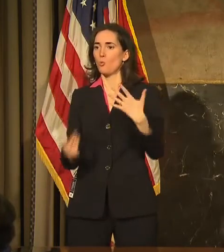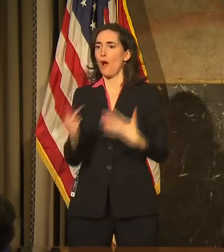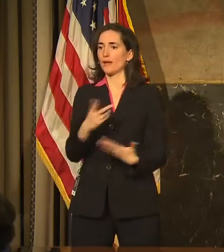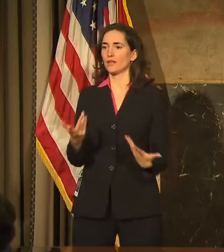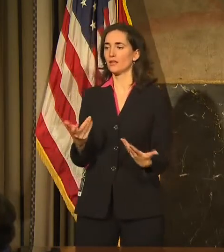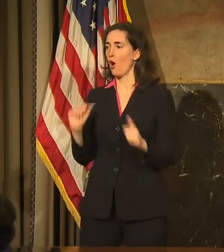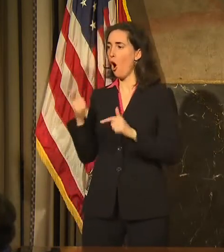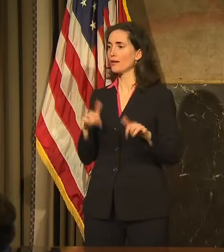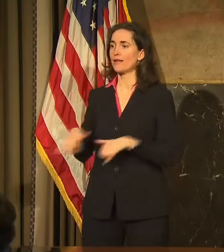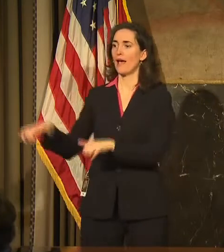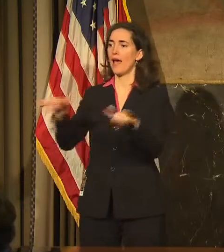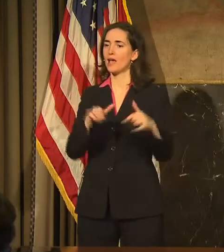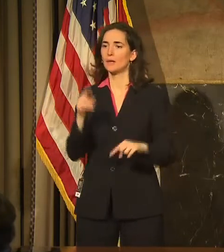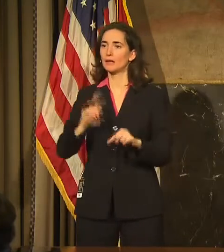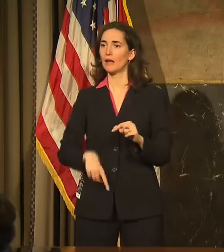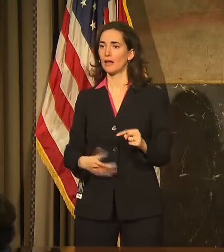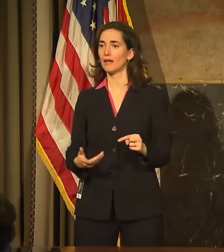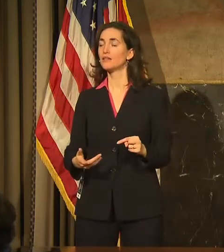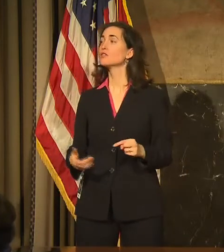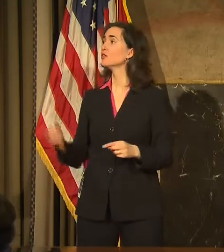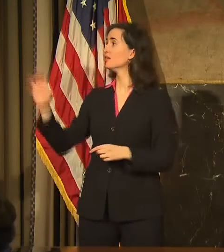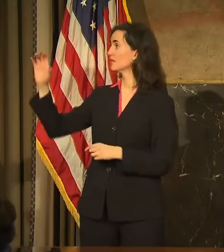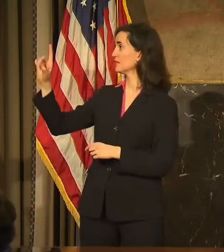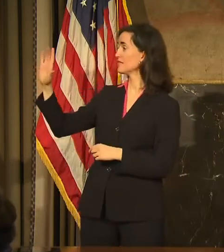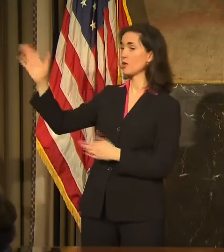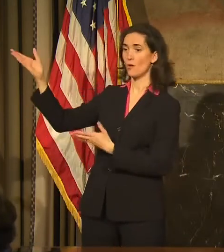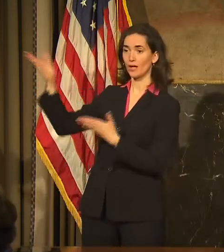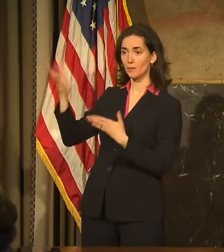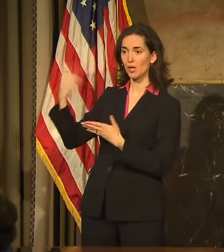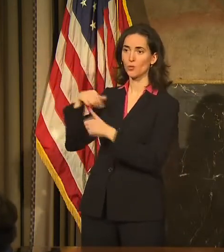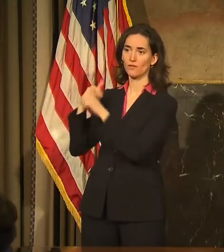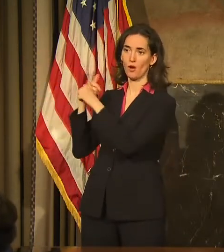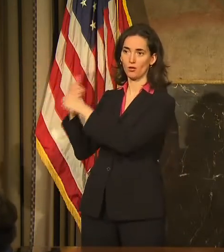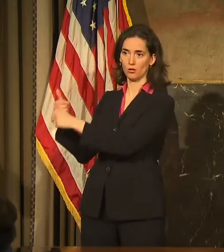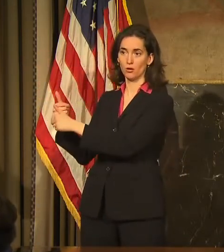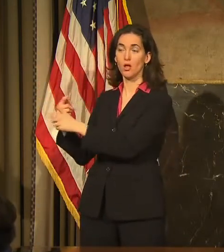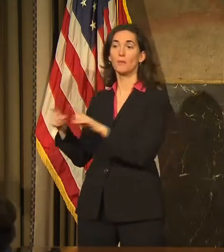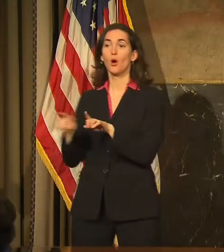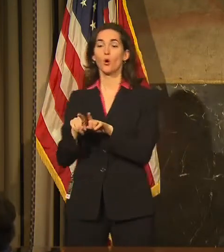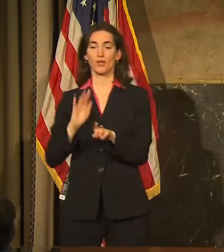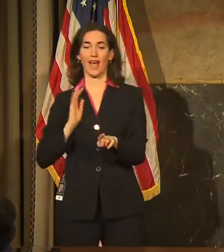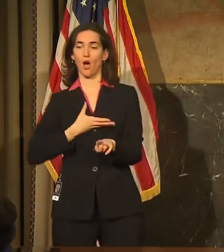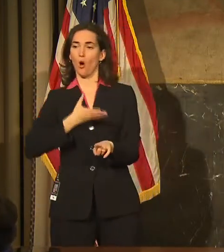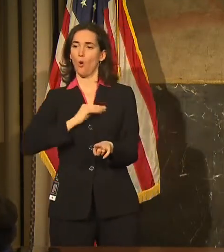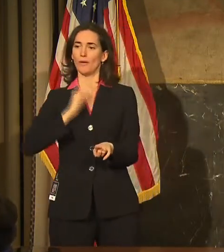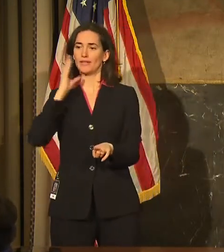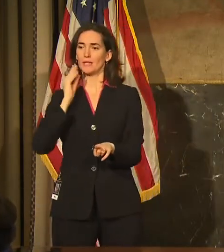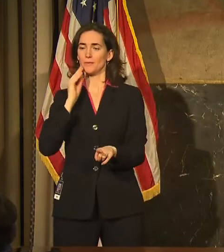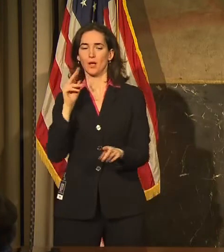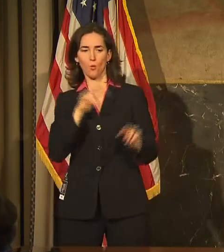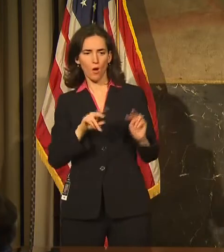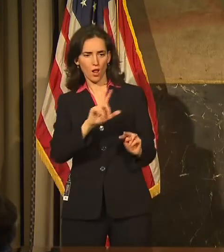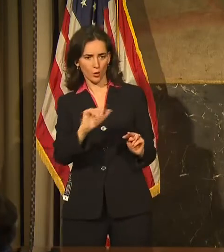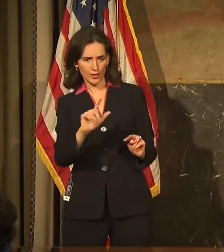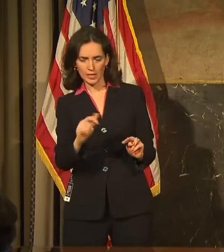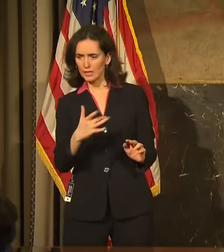we're being guided by the recommendations coming from the CDC, but also our own experience here in Louisiana